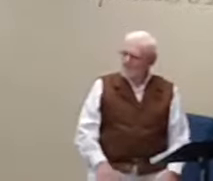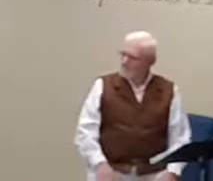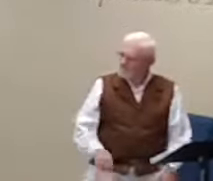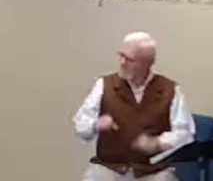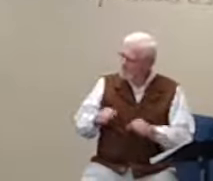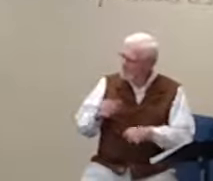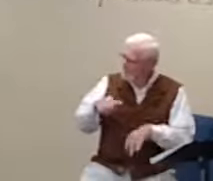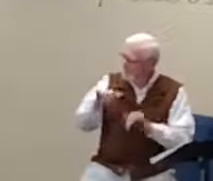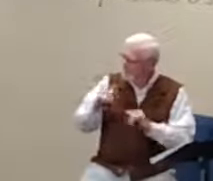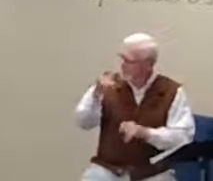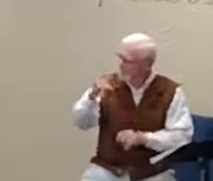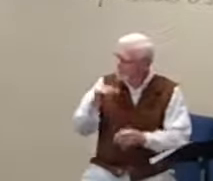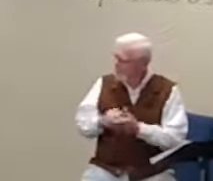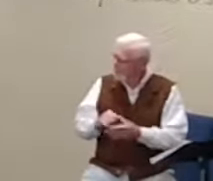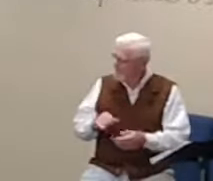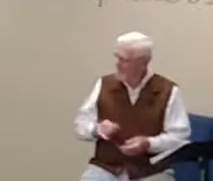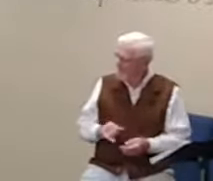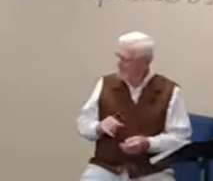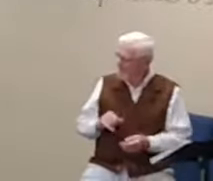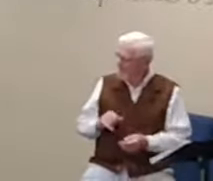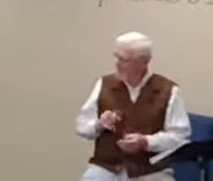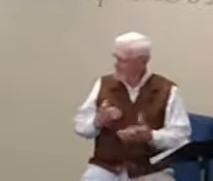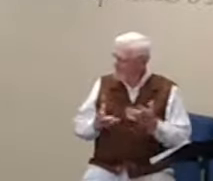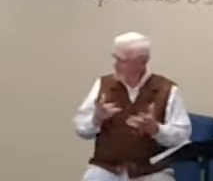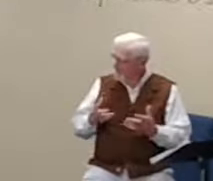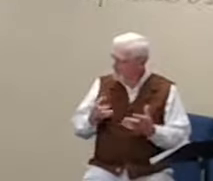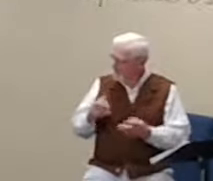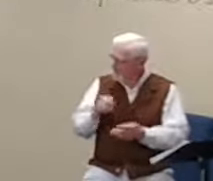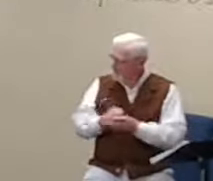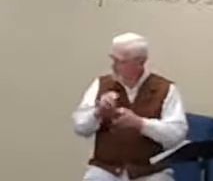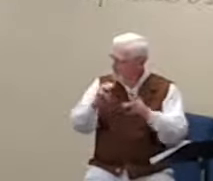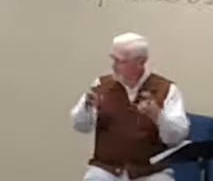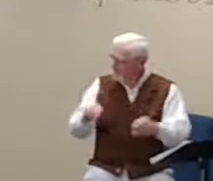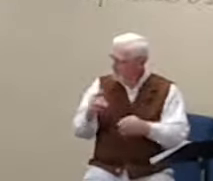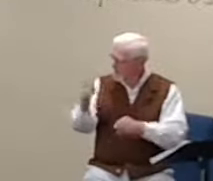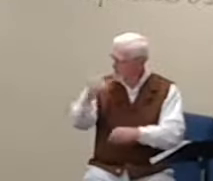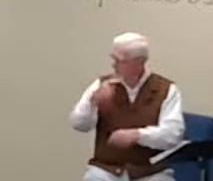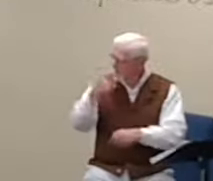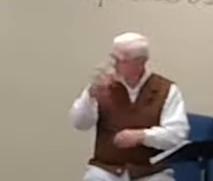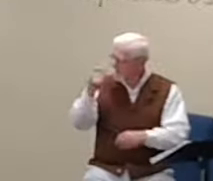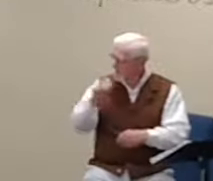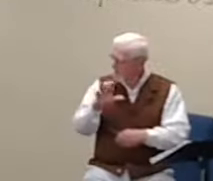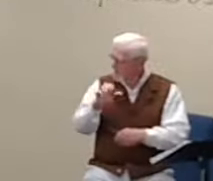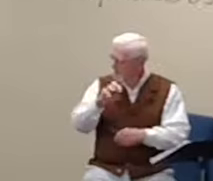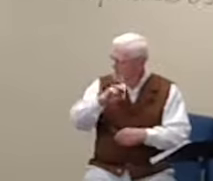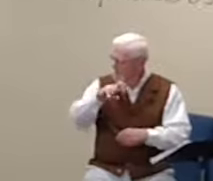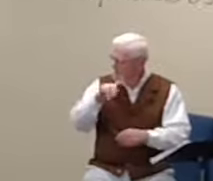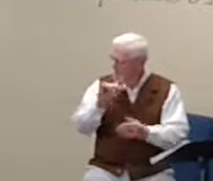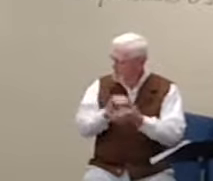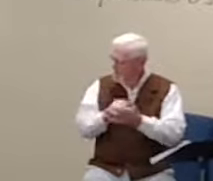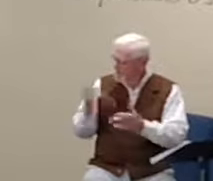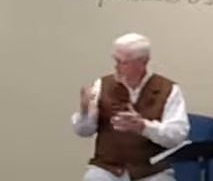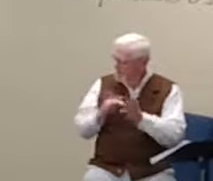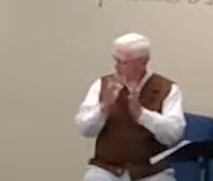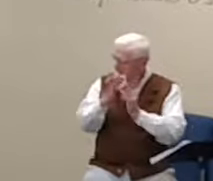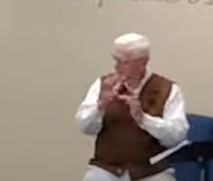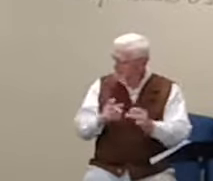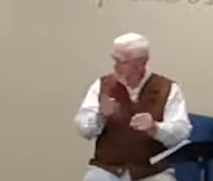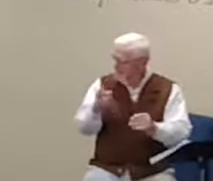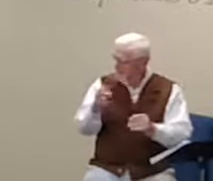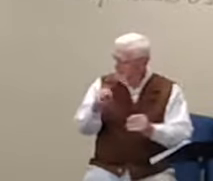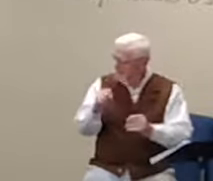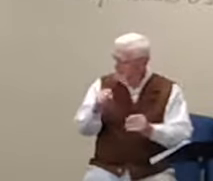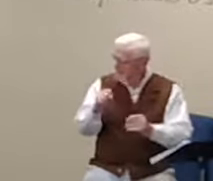still think us. The reason I'm probably in Montana today is because of a camp. This is in my Christian high school,